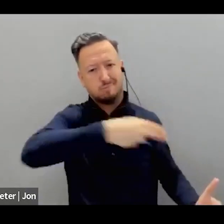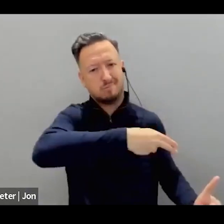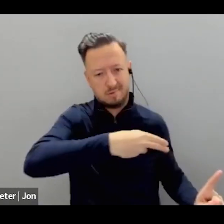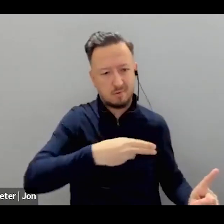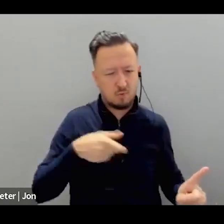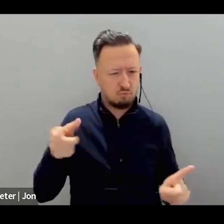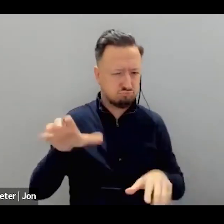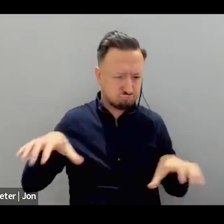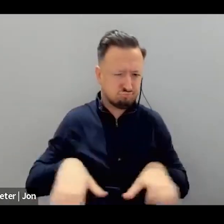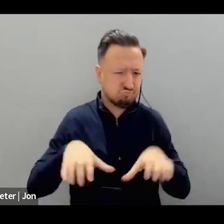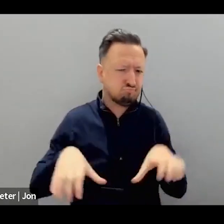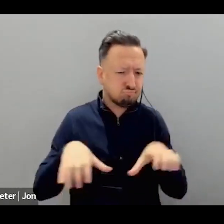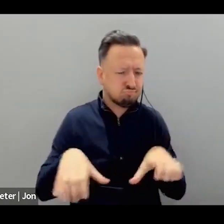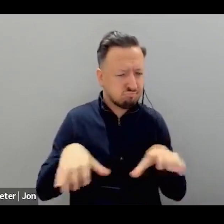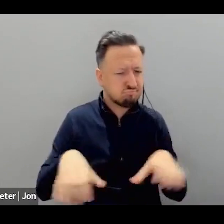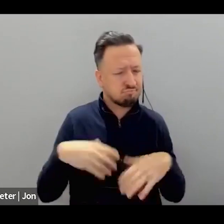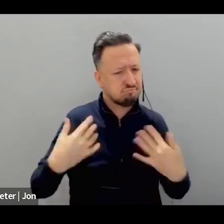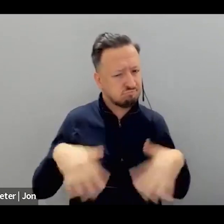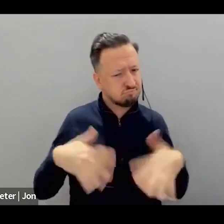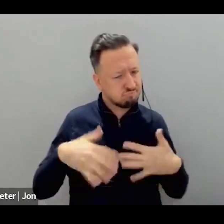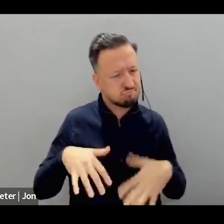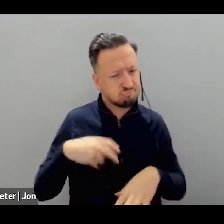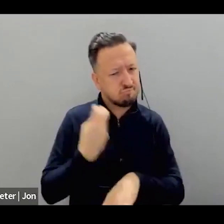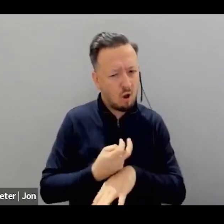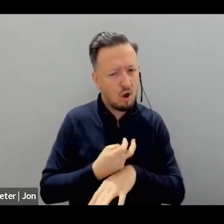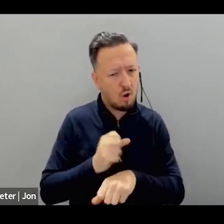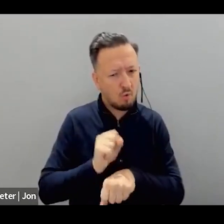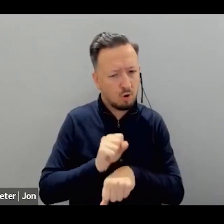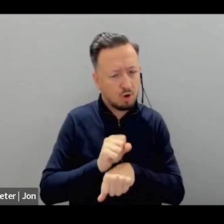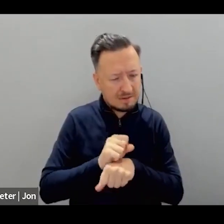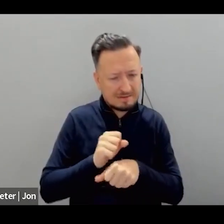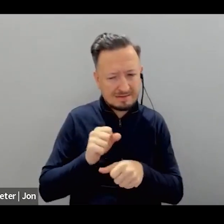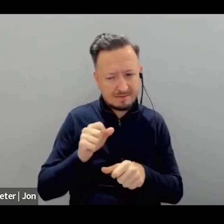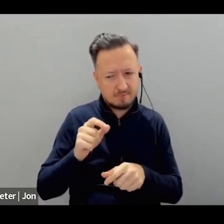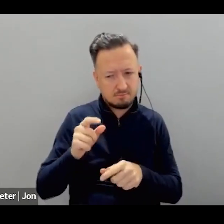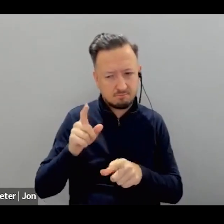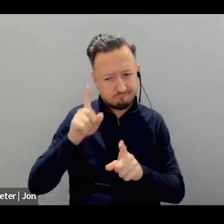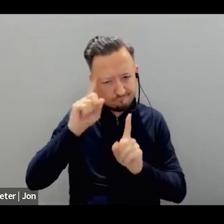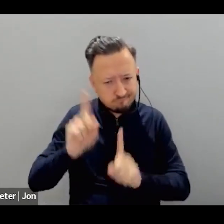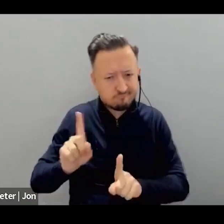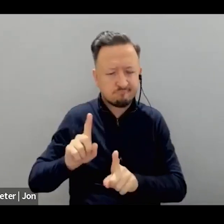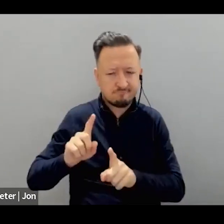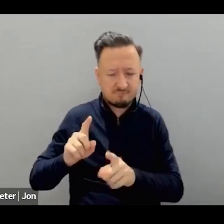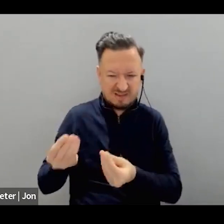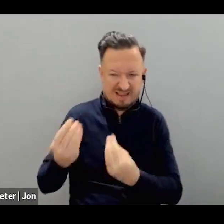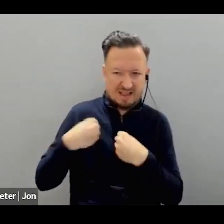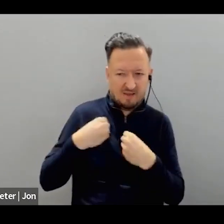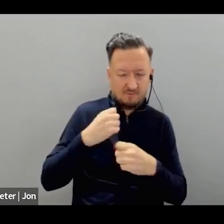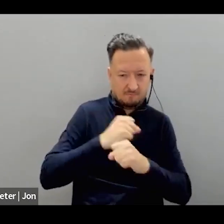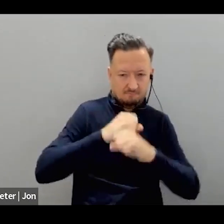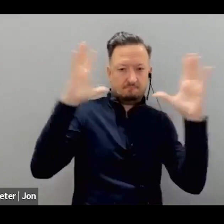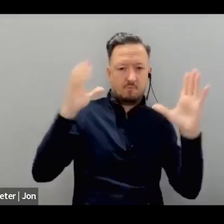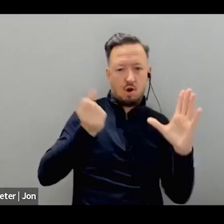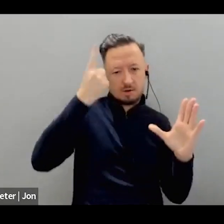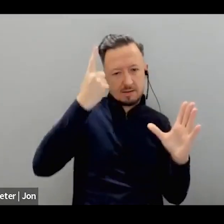really worked as hard as they possibly could to give us the clearest picture possible of the quality